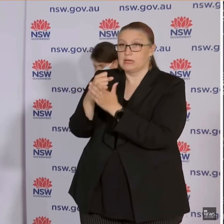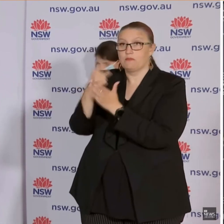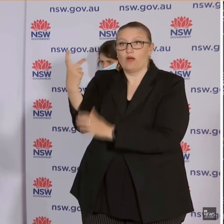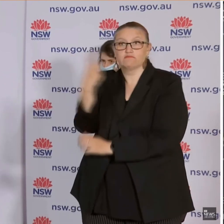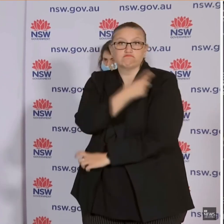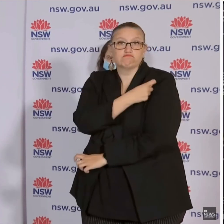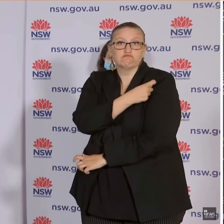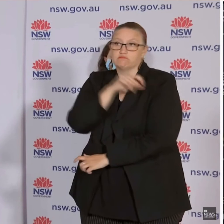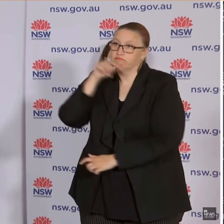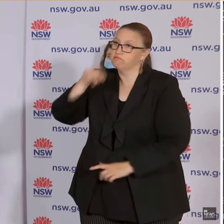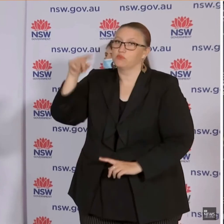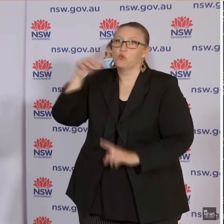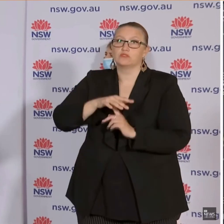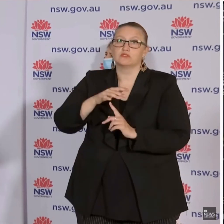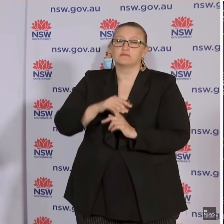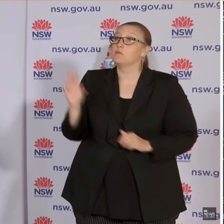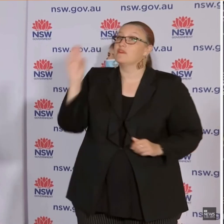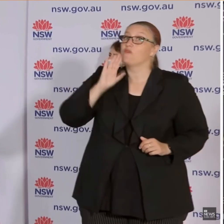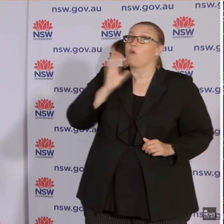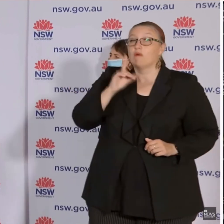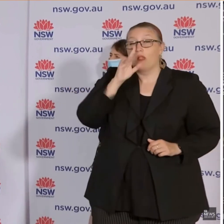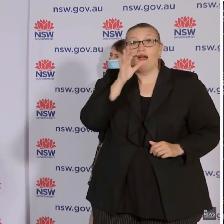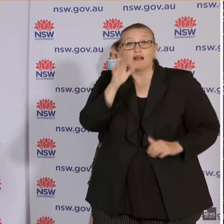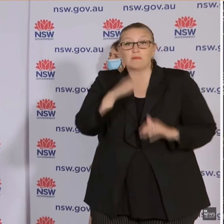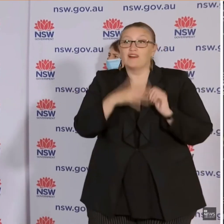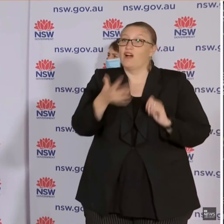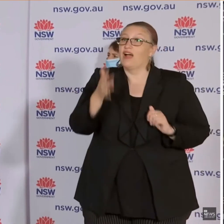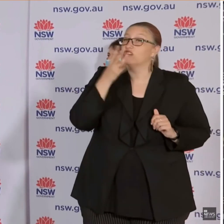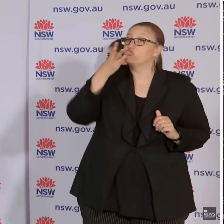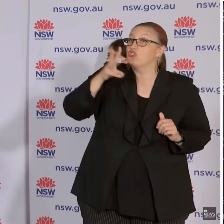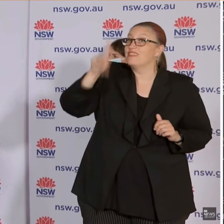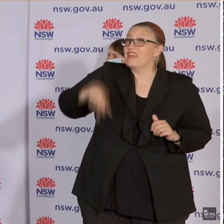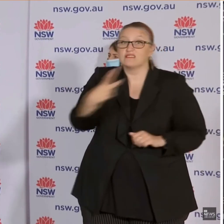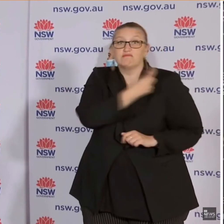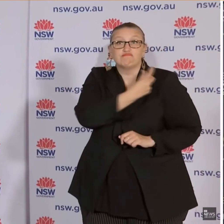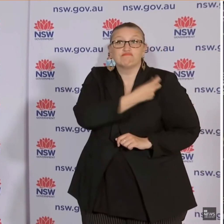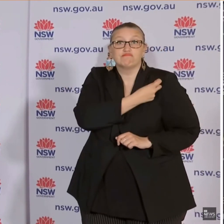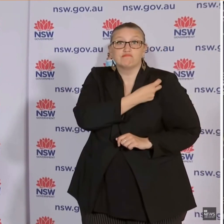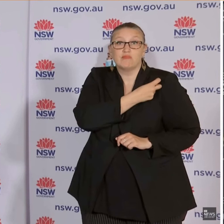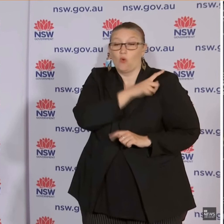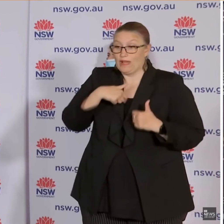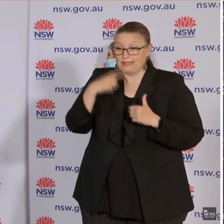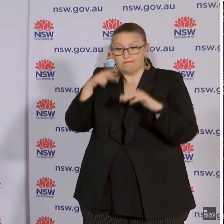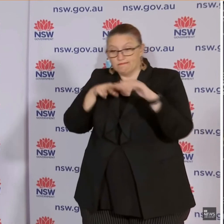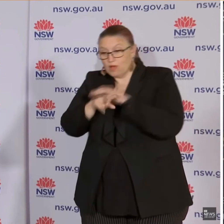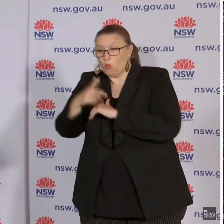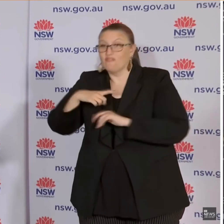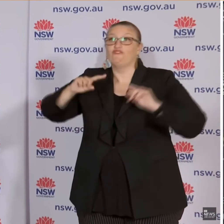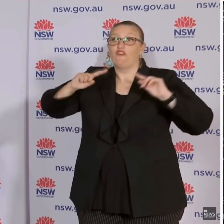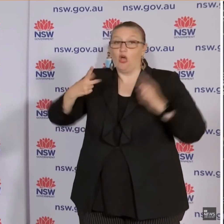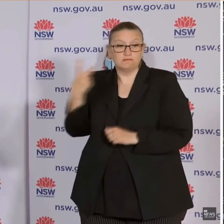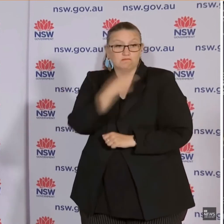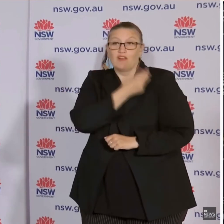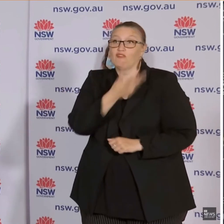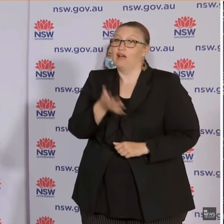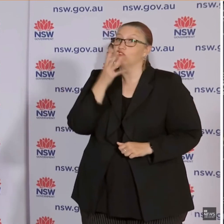earlier question around the 530,000 vaccine doses. So modelling suggested getting those doses into arms first will have the